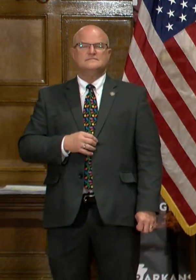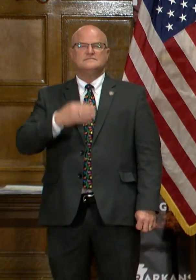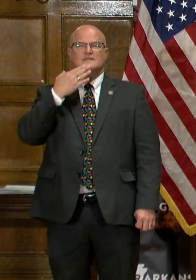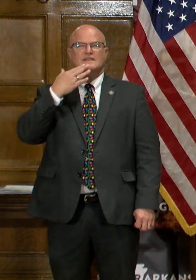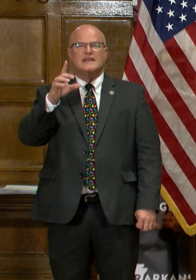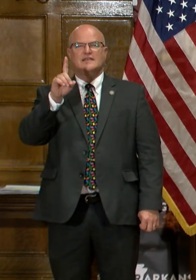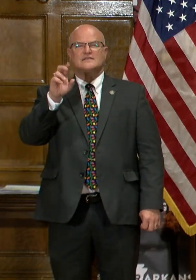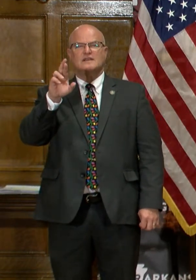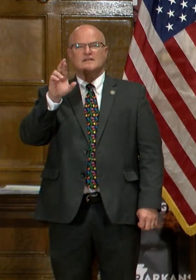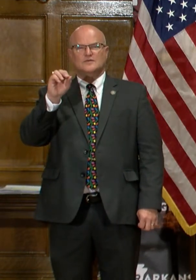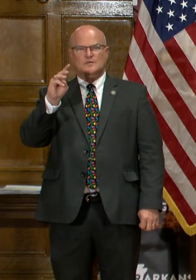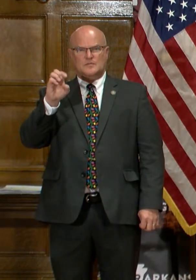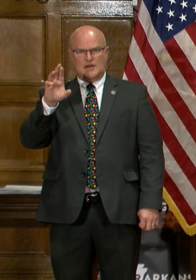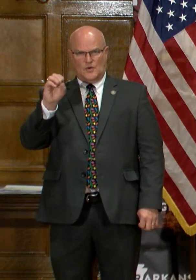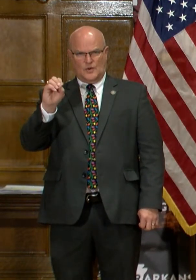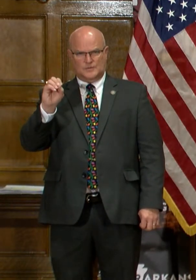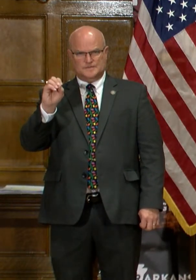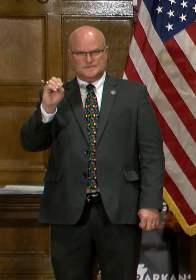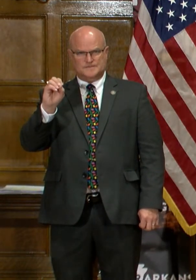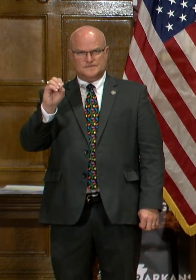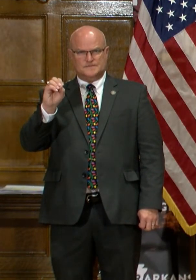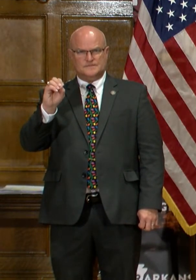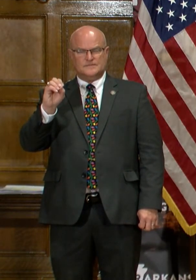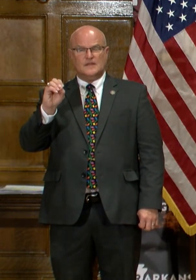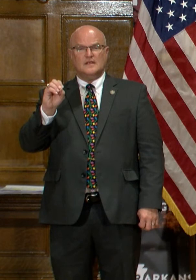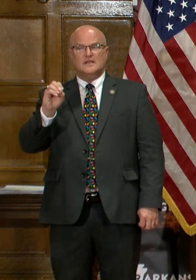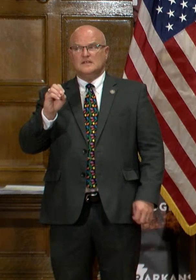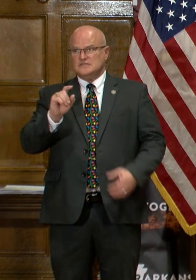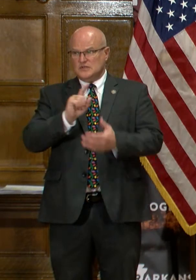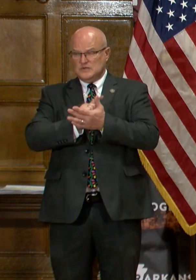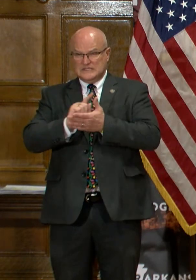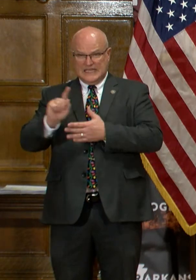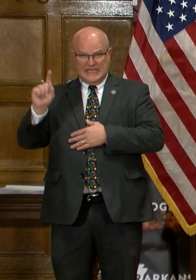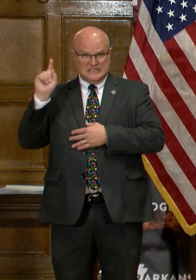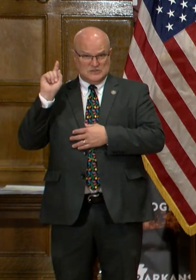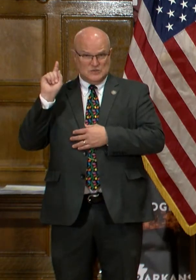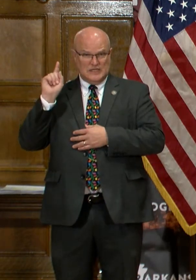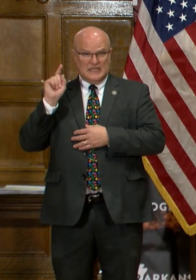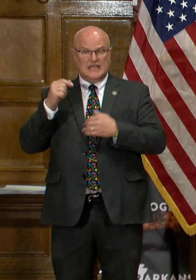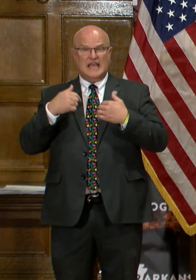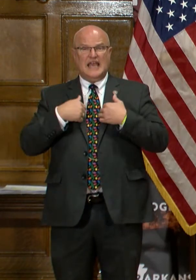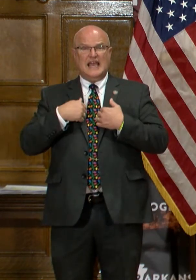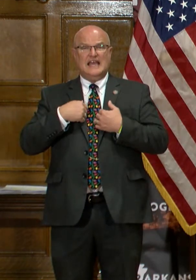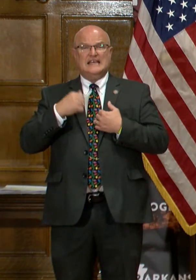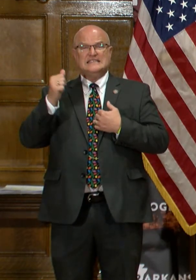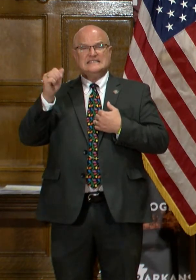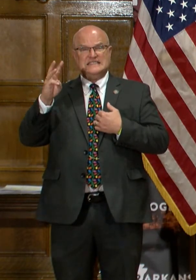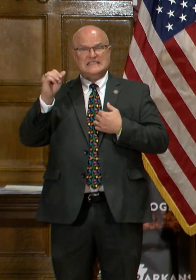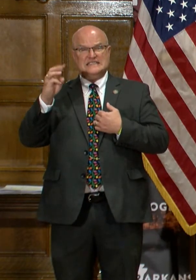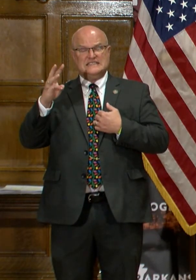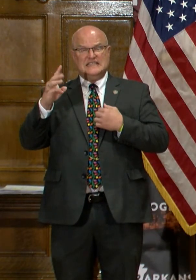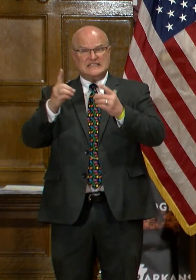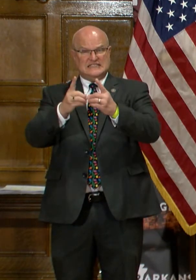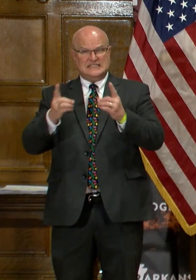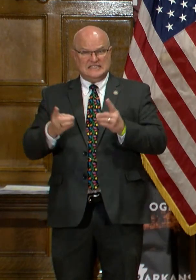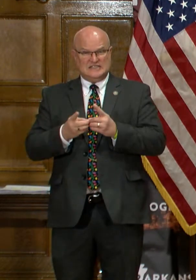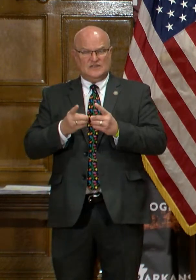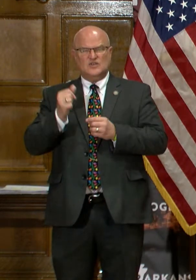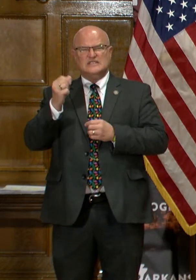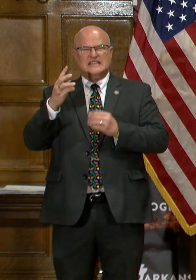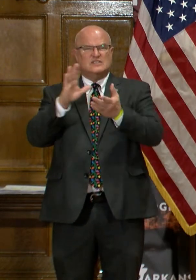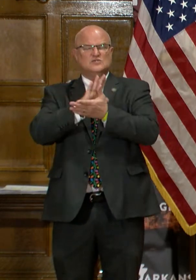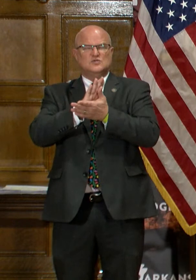Thank you, Dr. Romero. So in the last week, we had 16 districts or schools that have